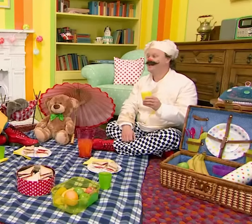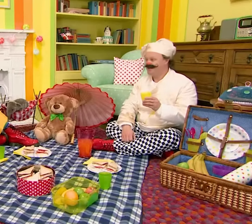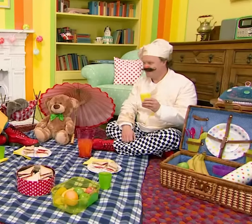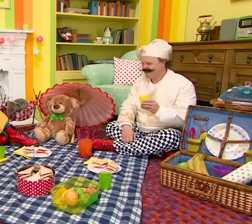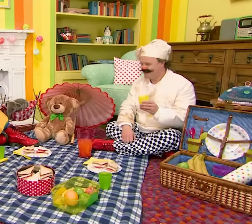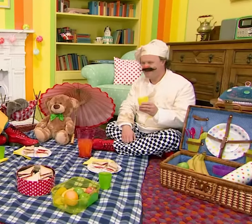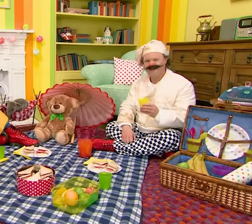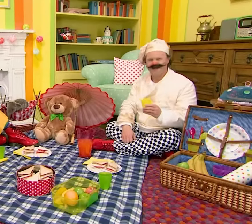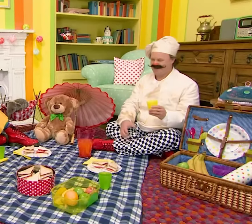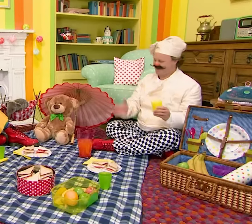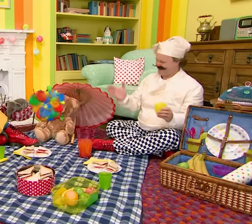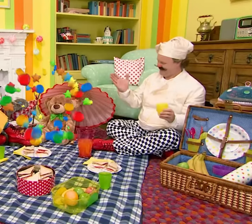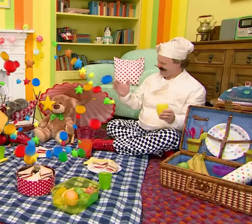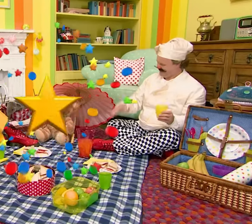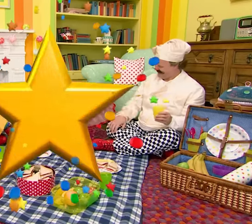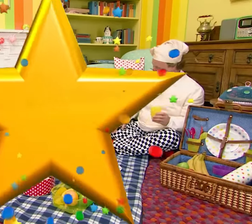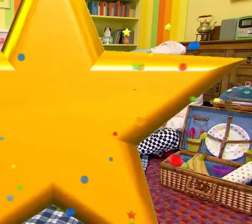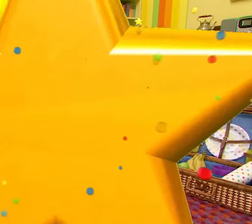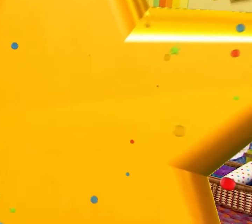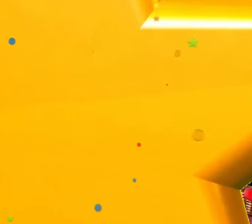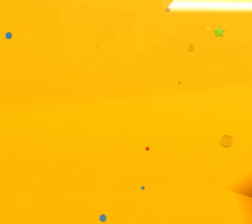We're all friends. Yes.